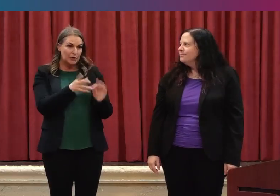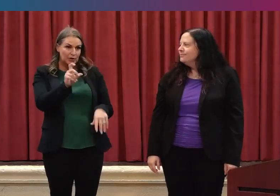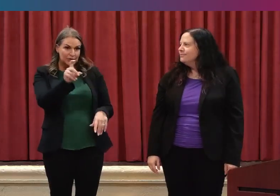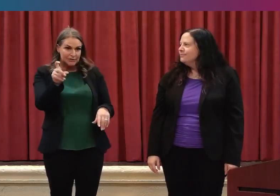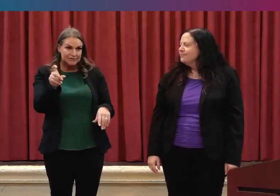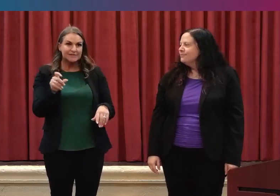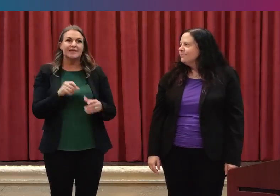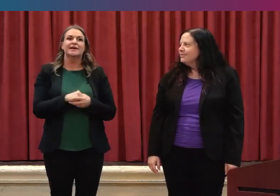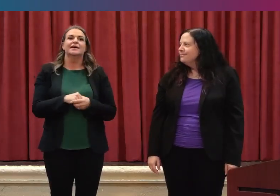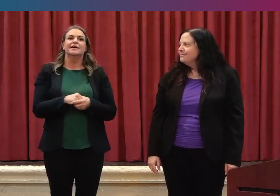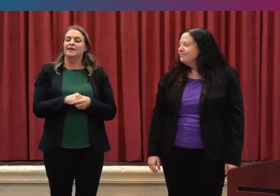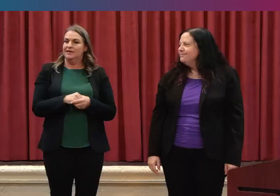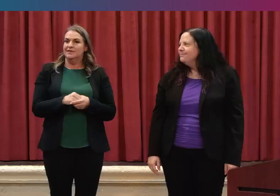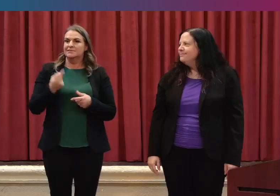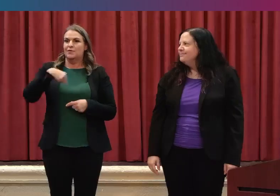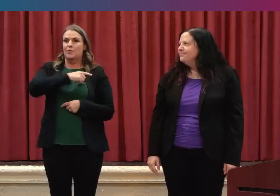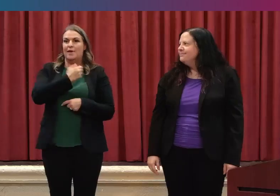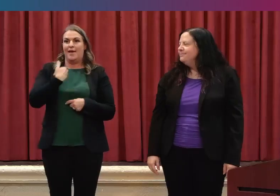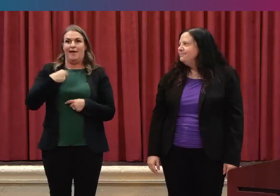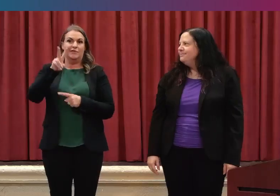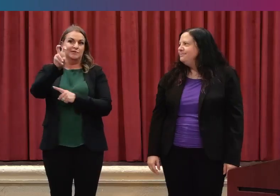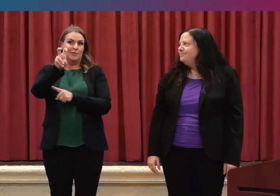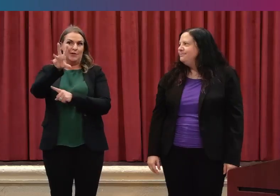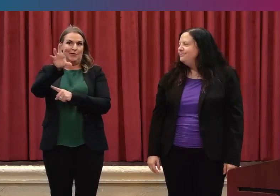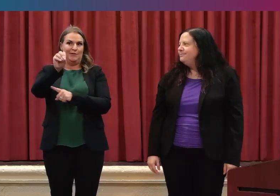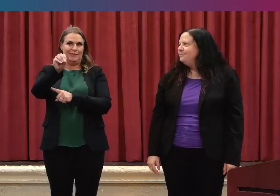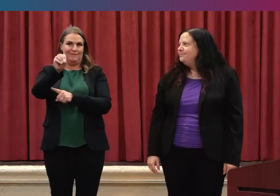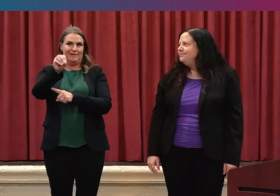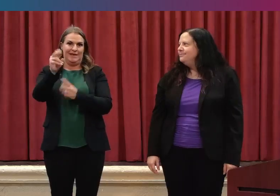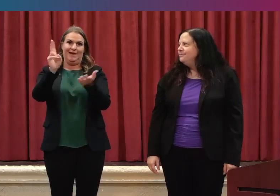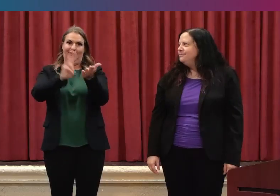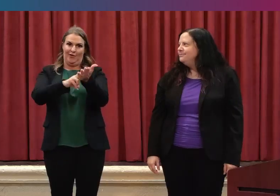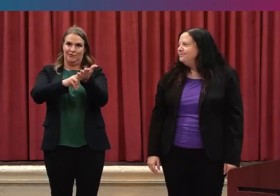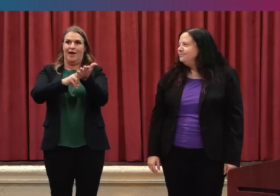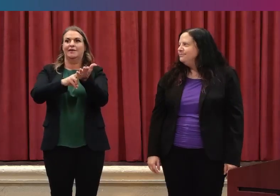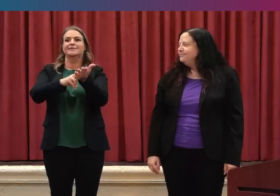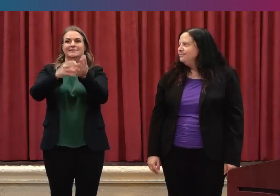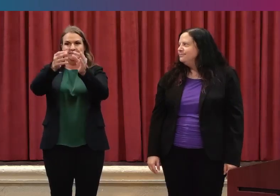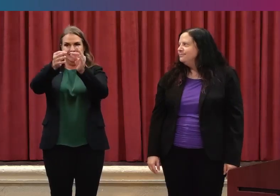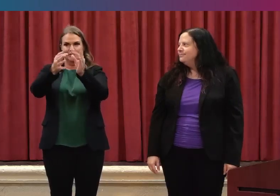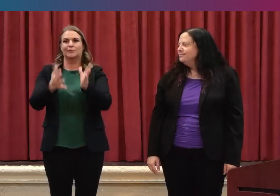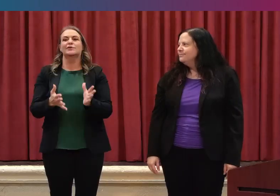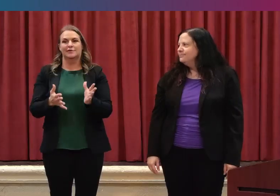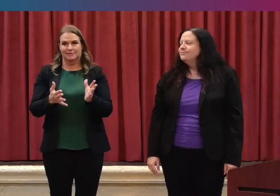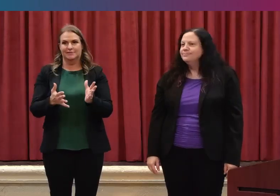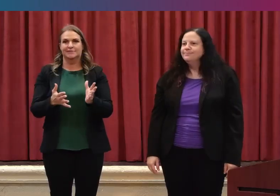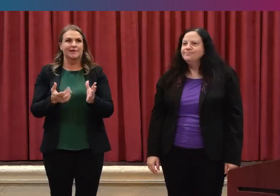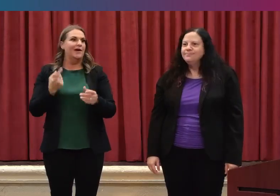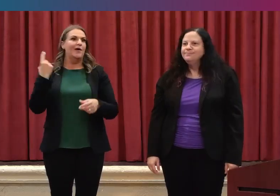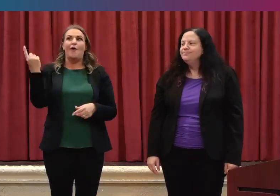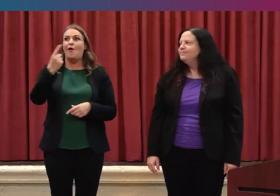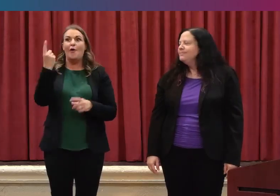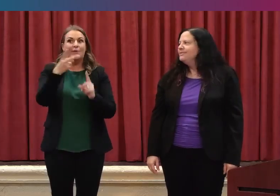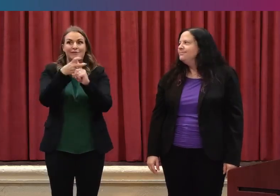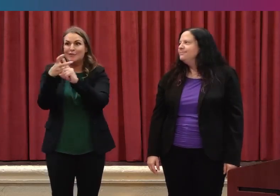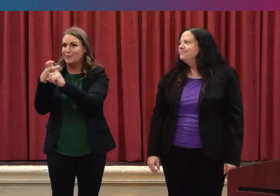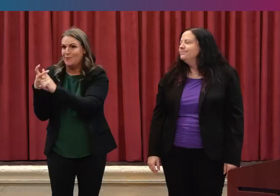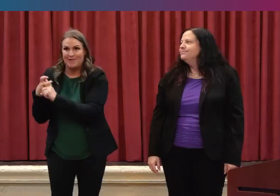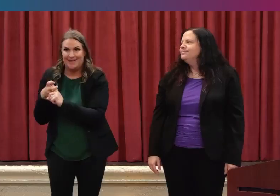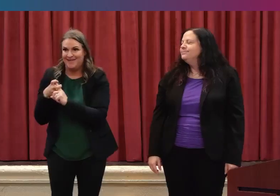The question was if LifeSigns has enough interpreters. So like I said, we have 250 contracted interpreters,